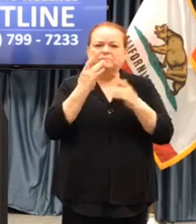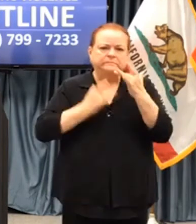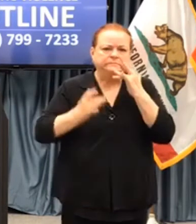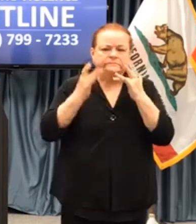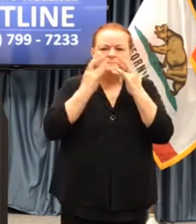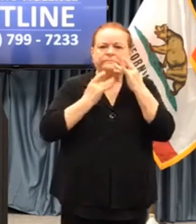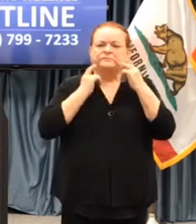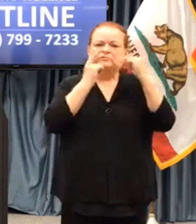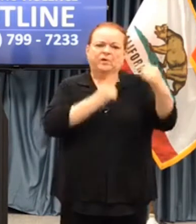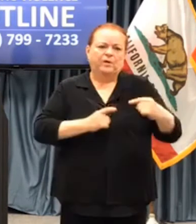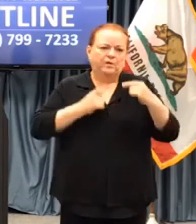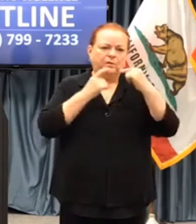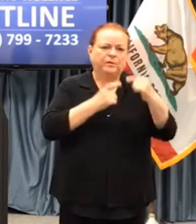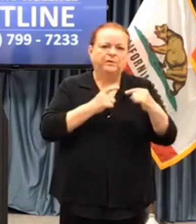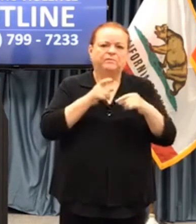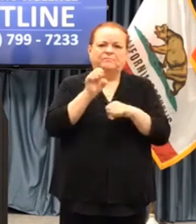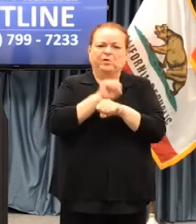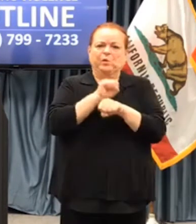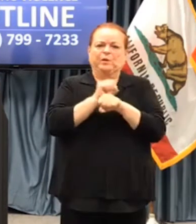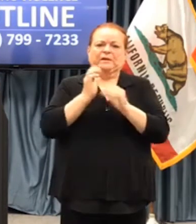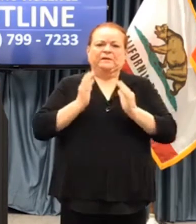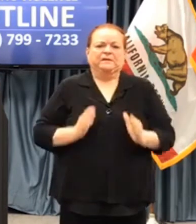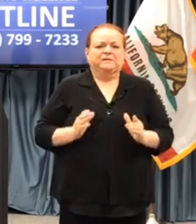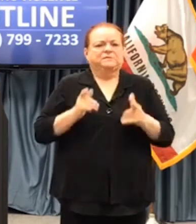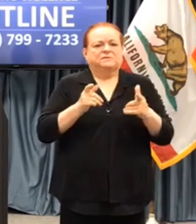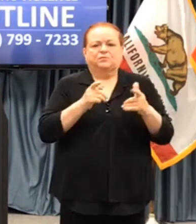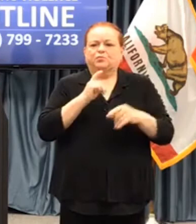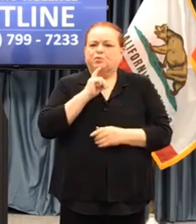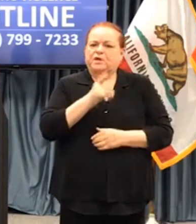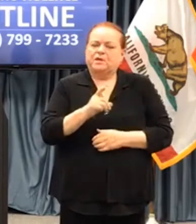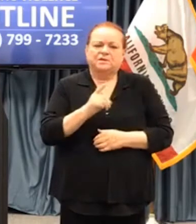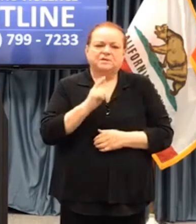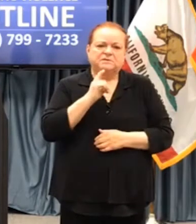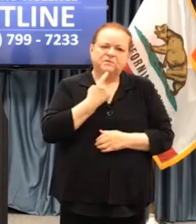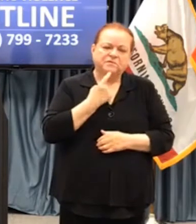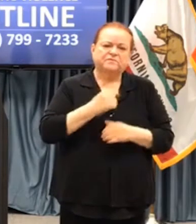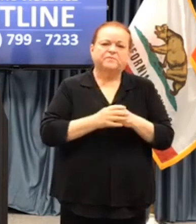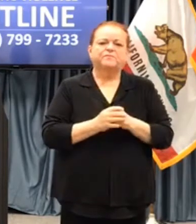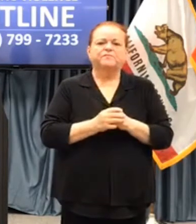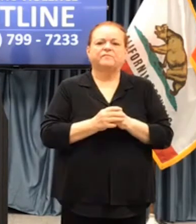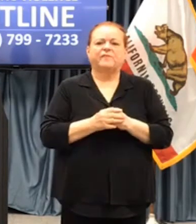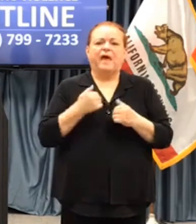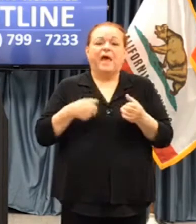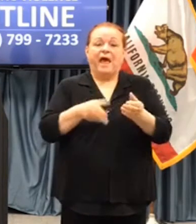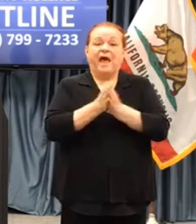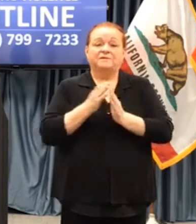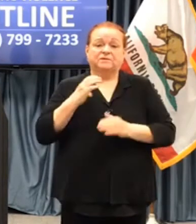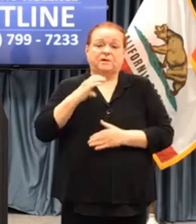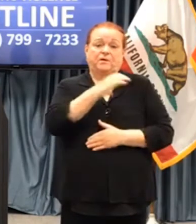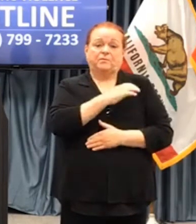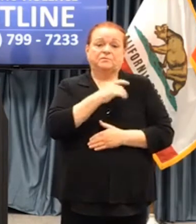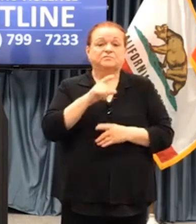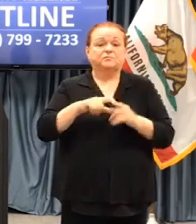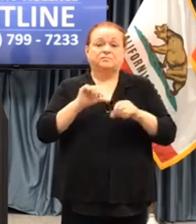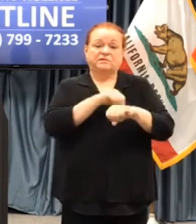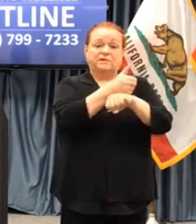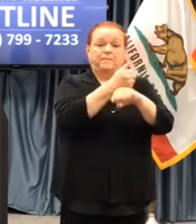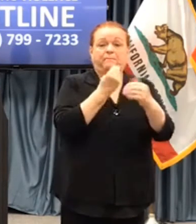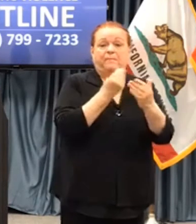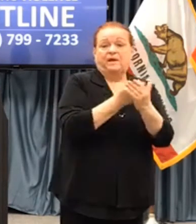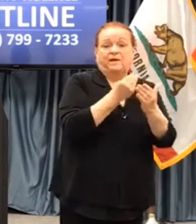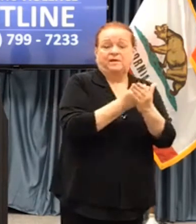are struggling. This is real. I am asking Congress to please set aside partisan politics and pass